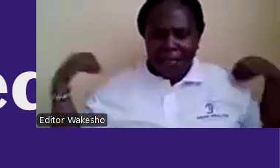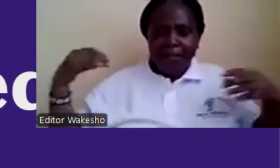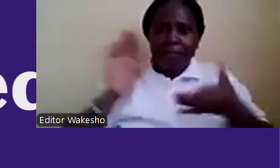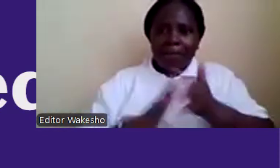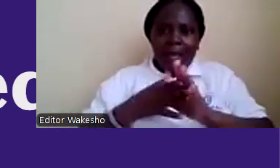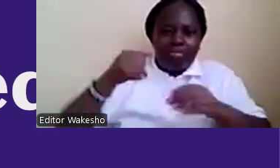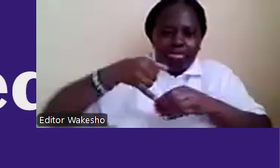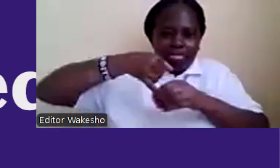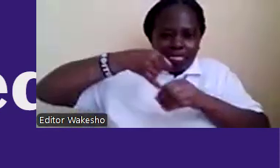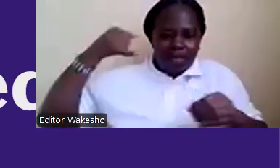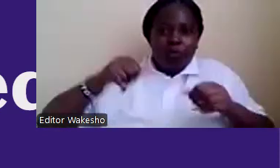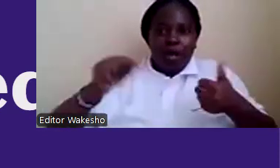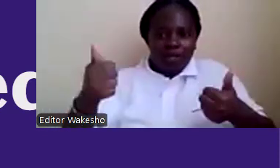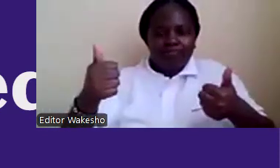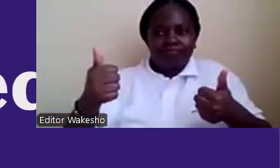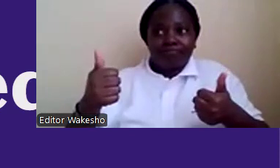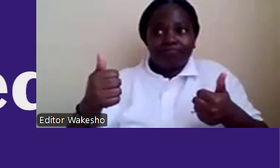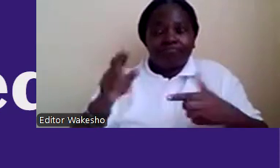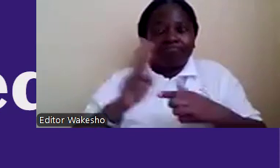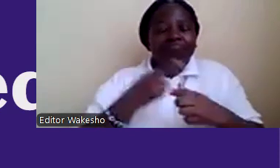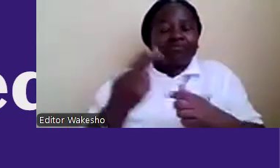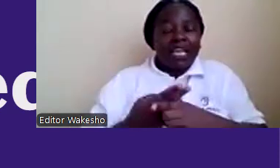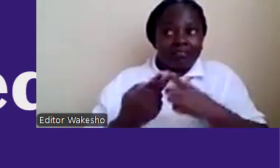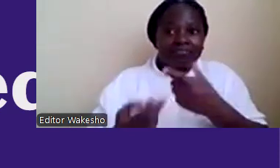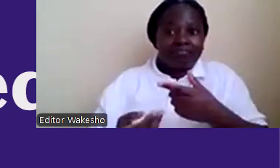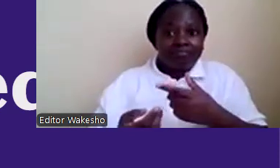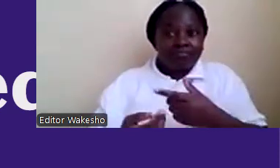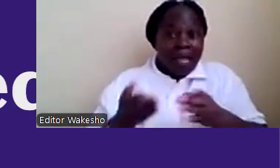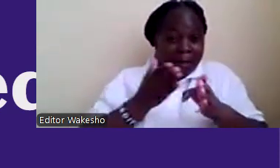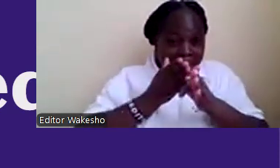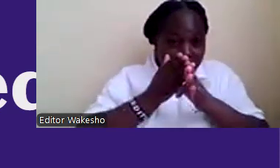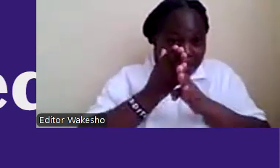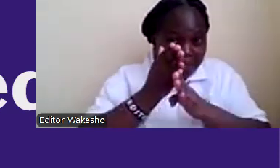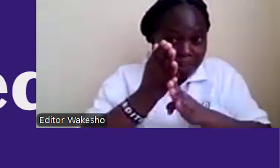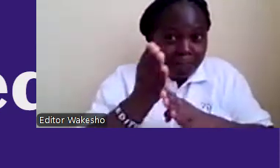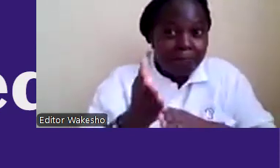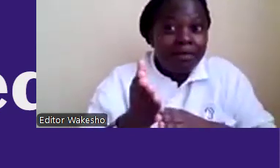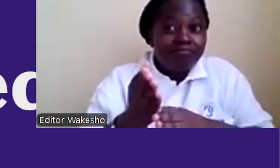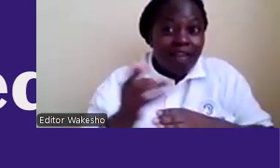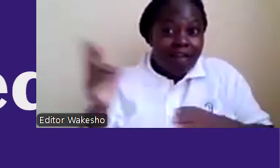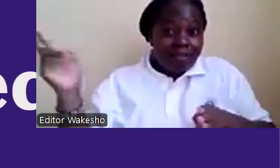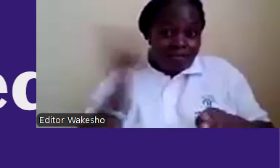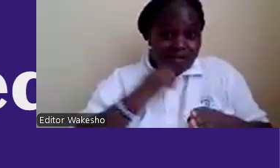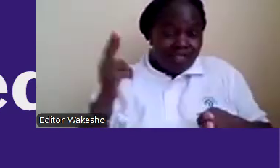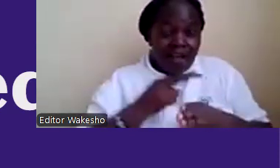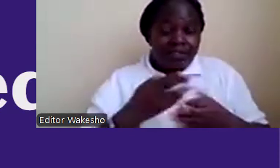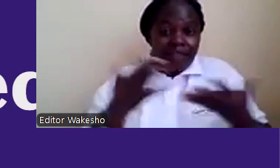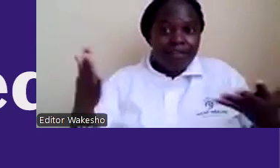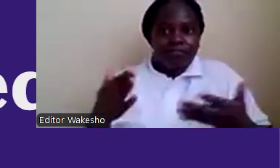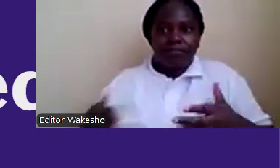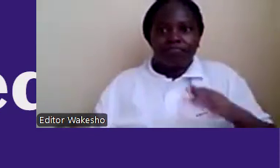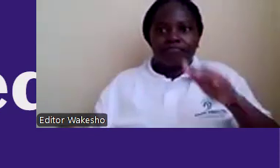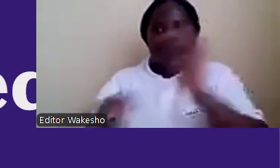notice that the main risk factor, at least in their case, has been eliminated. So their symptoms